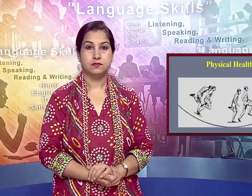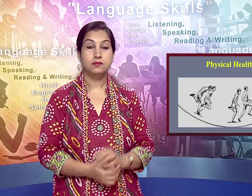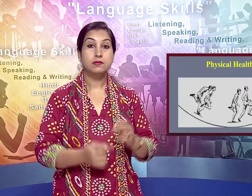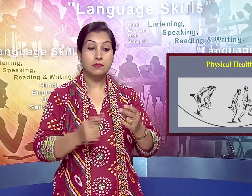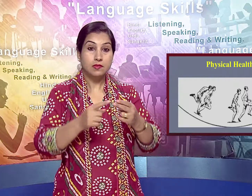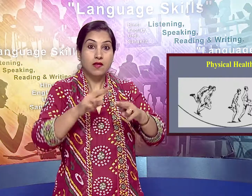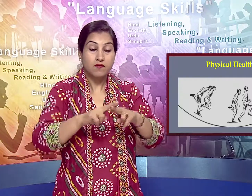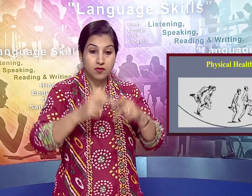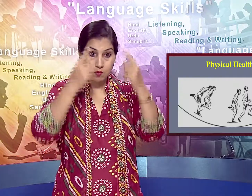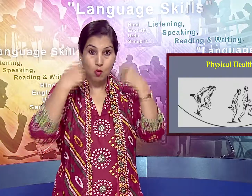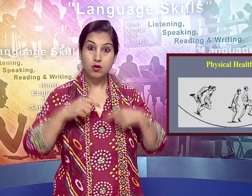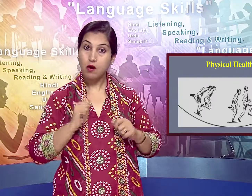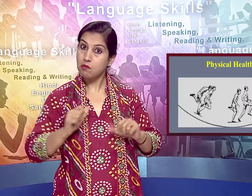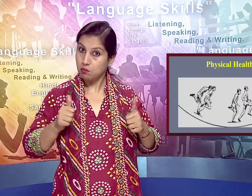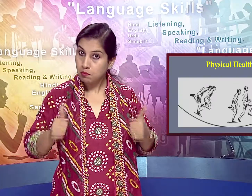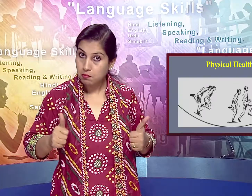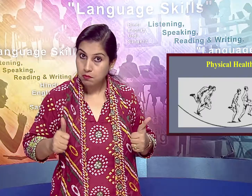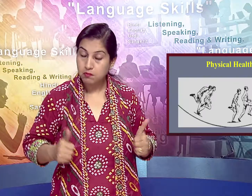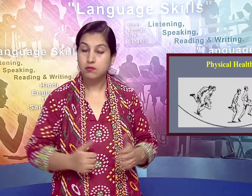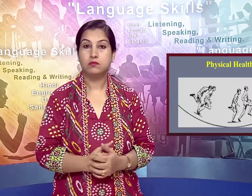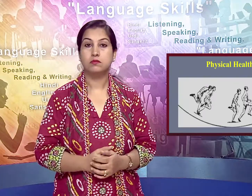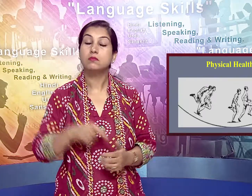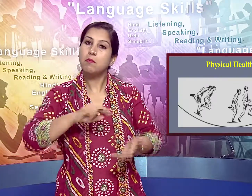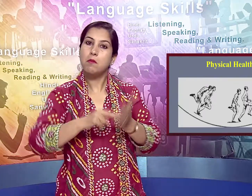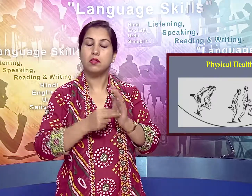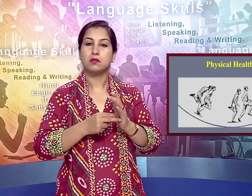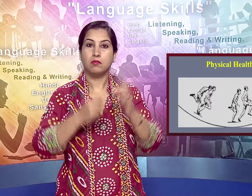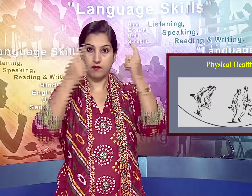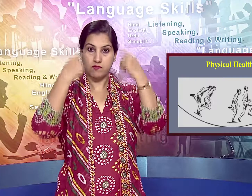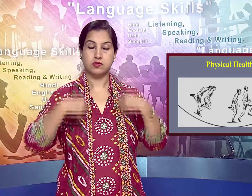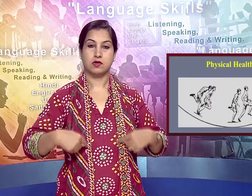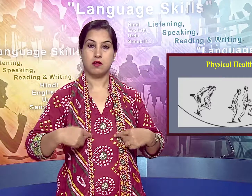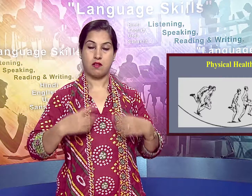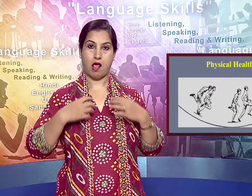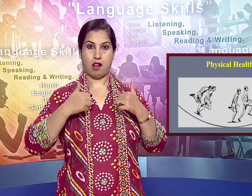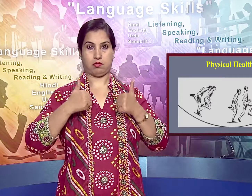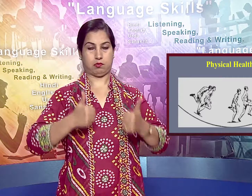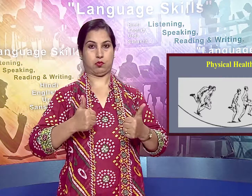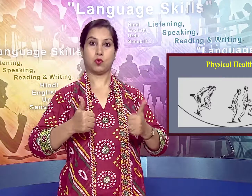If our body is functioning well, it means our physical health is